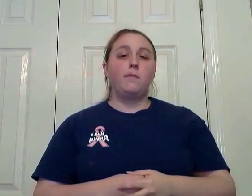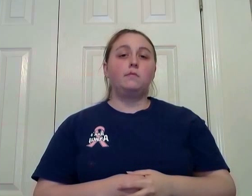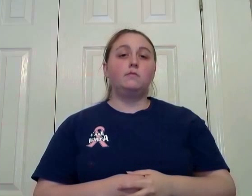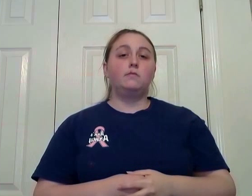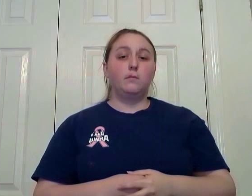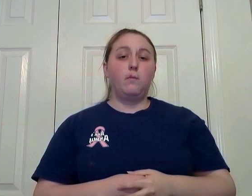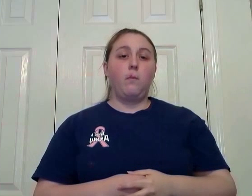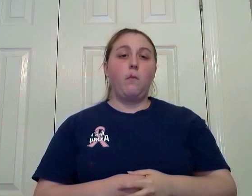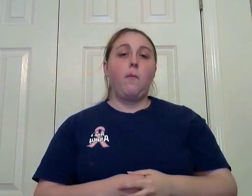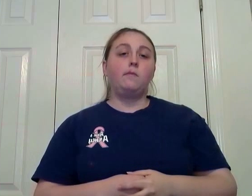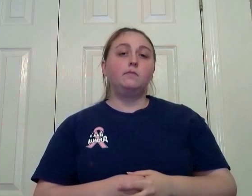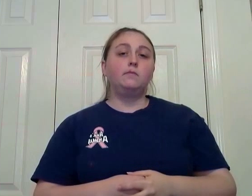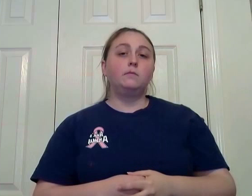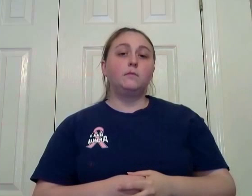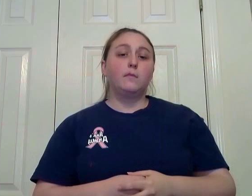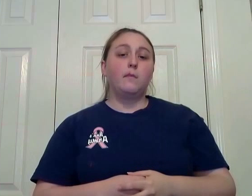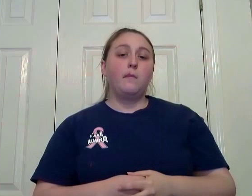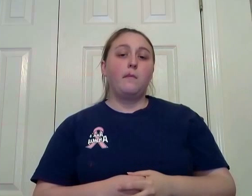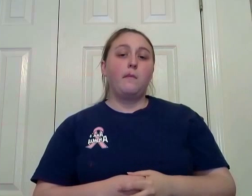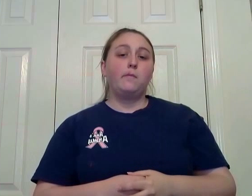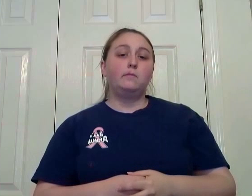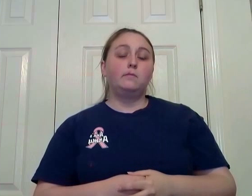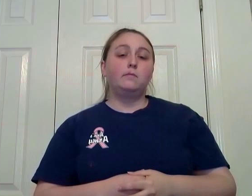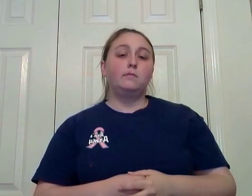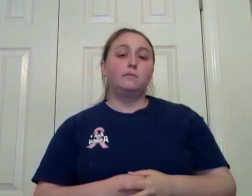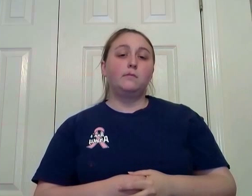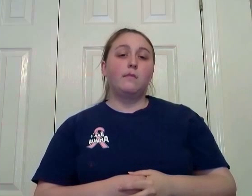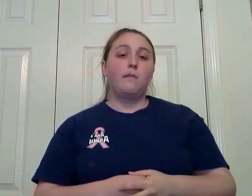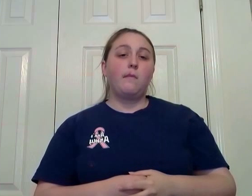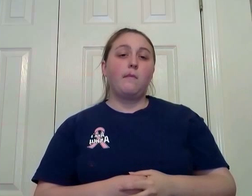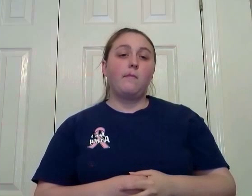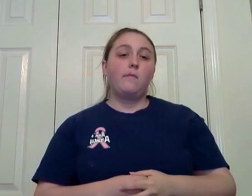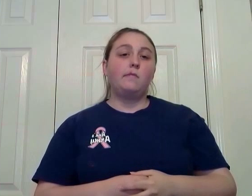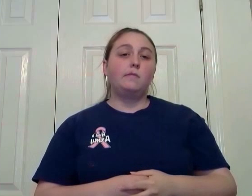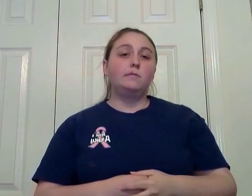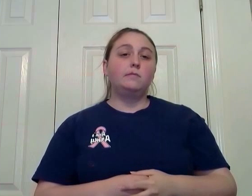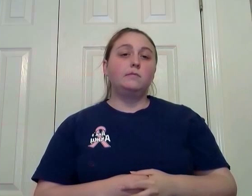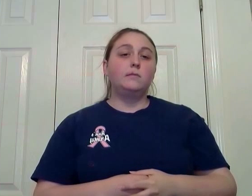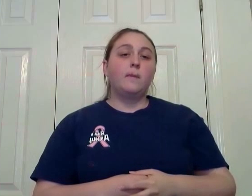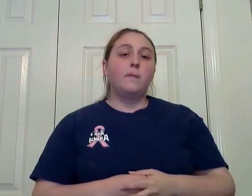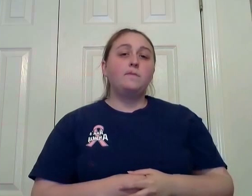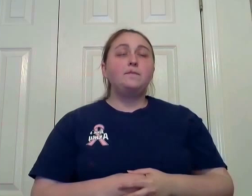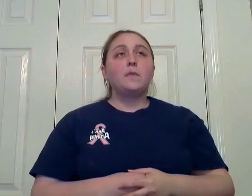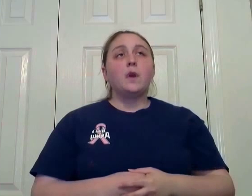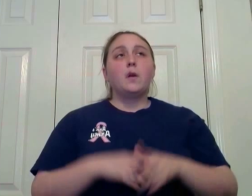the sails to get the benefit from the wind to move your boat.